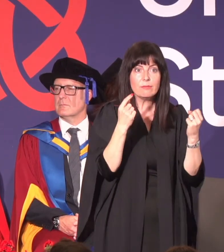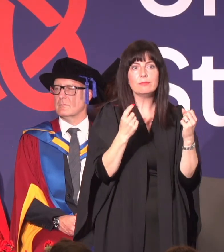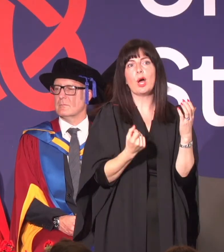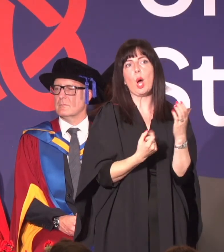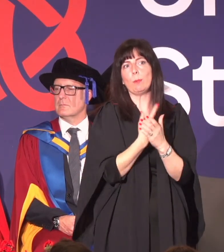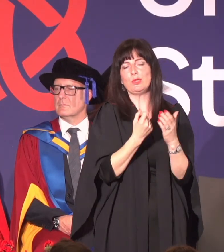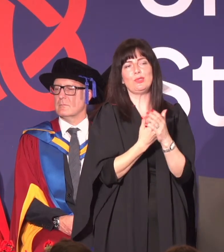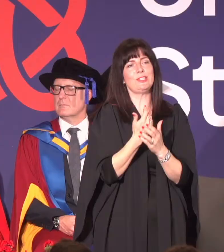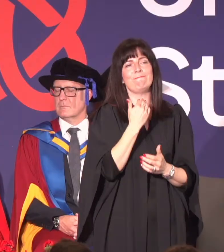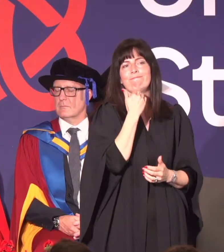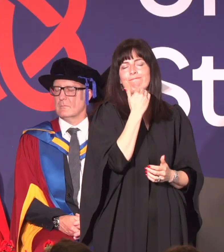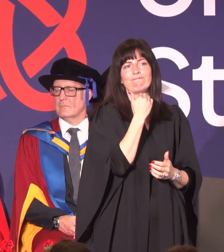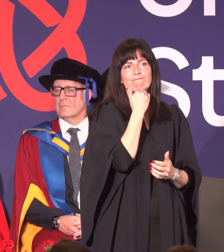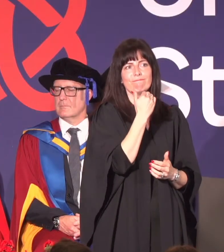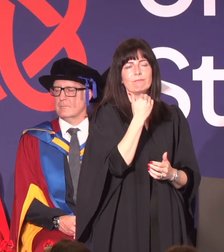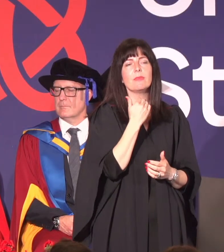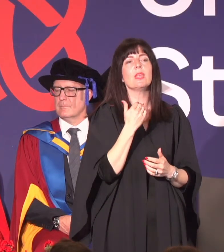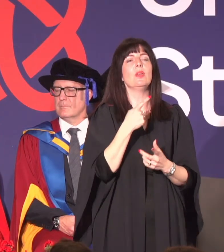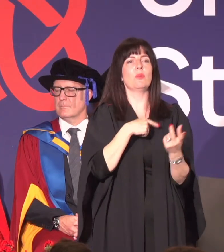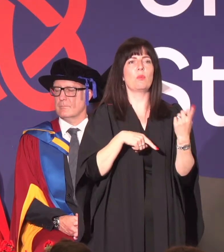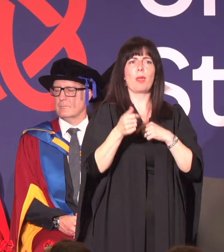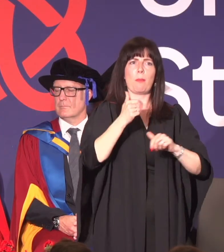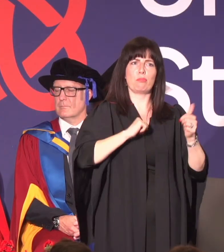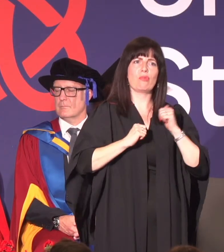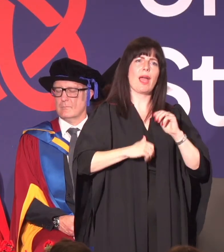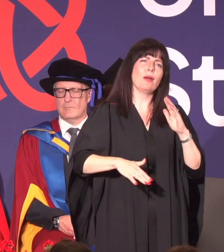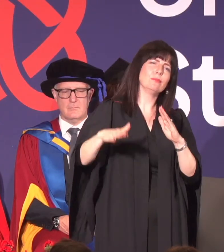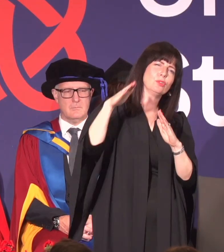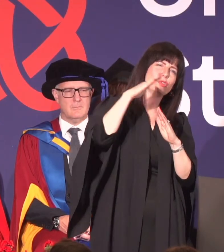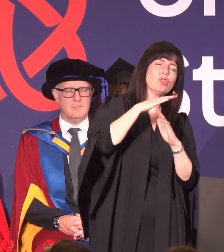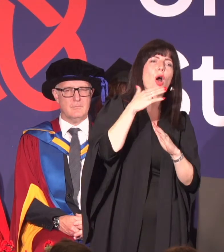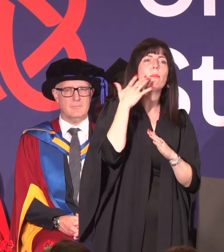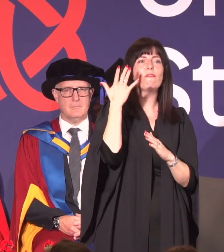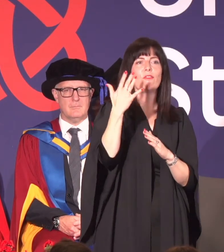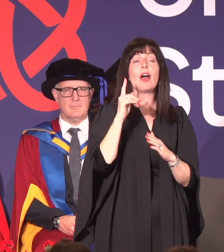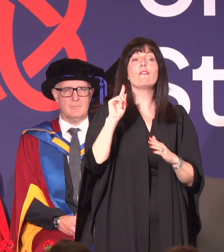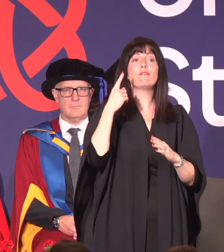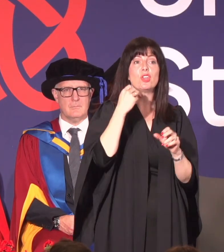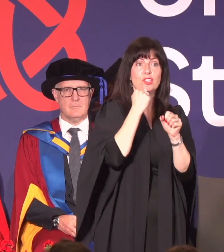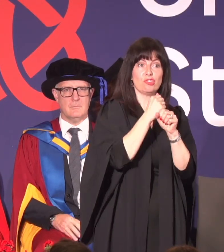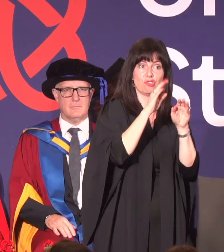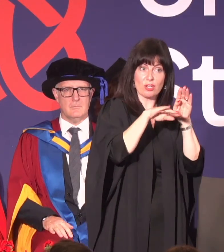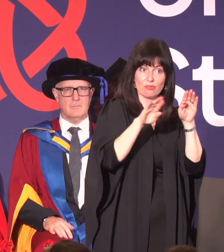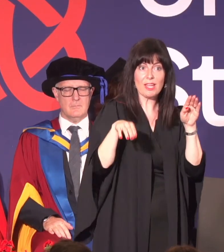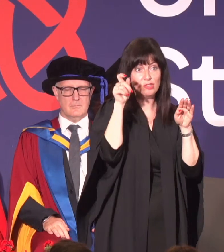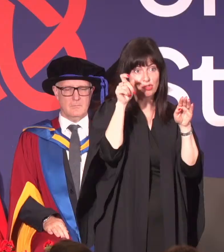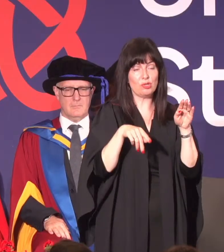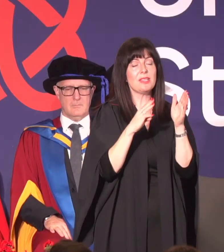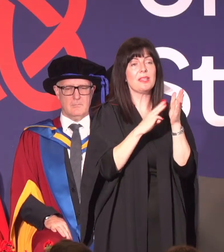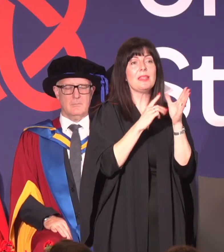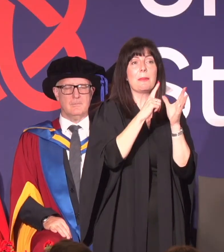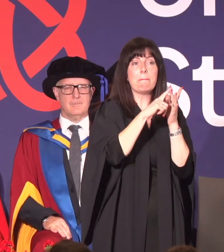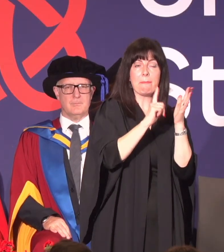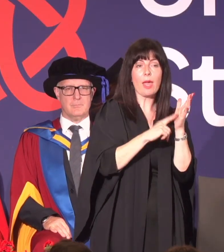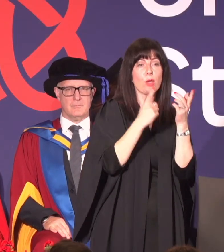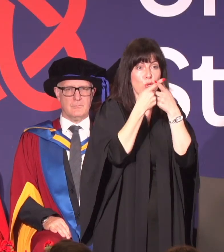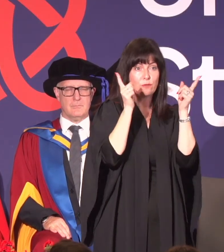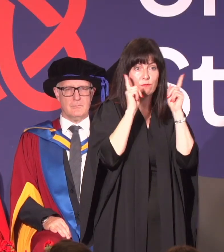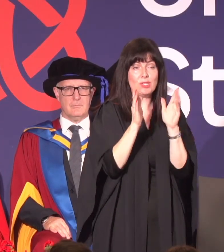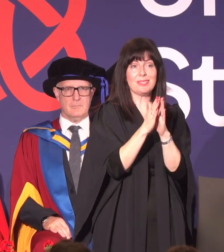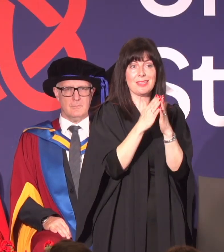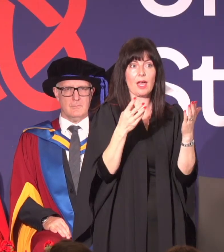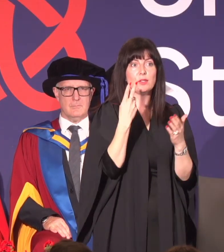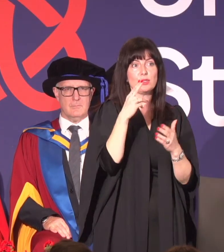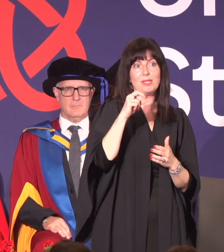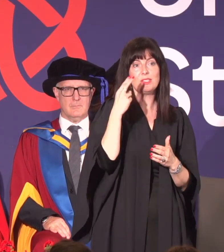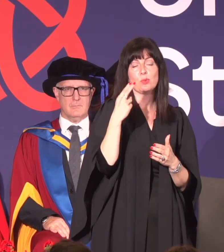not. We are proud to be ranked in the top 5 for first-generation students in the Mail University Guide